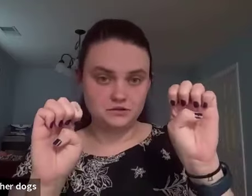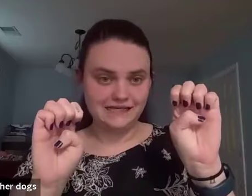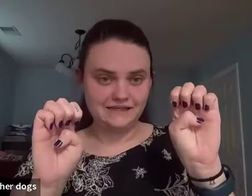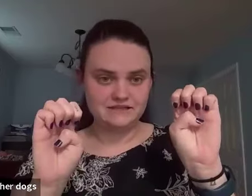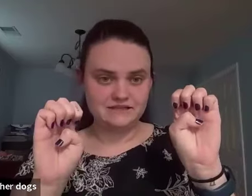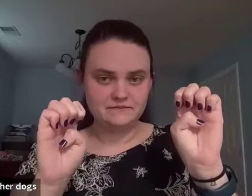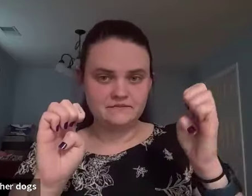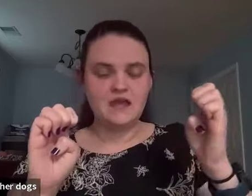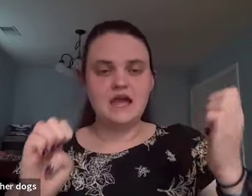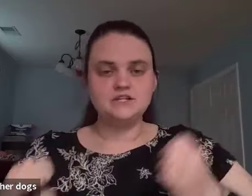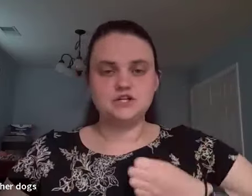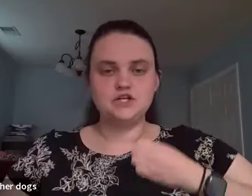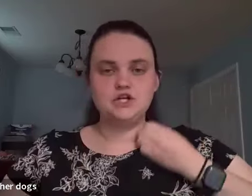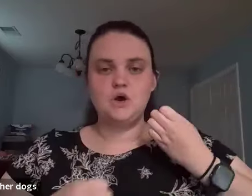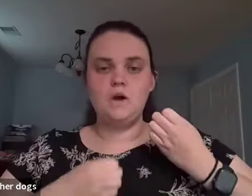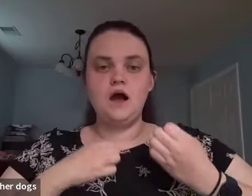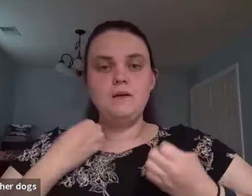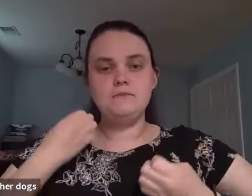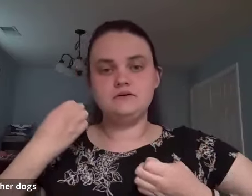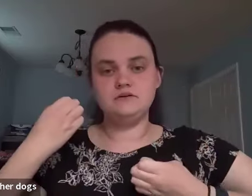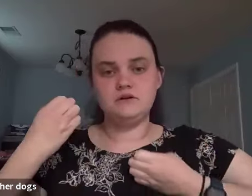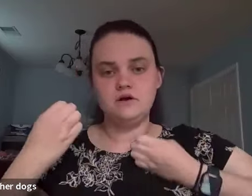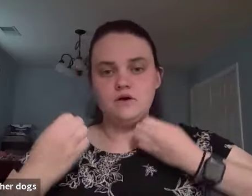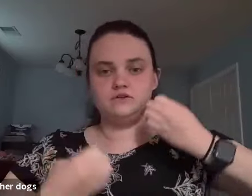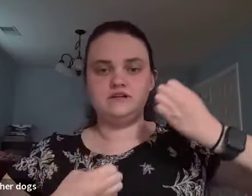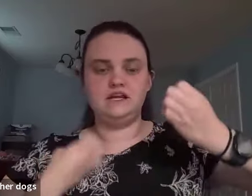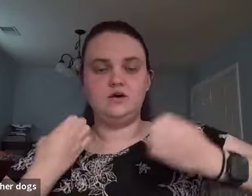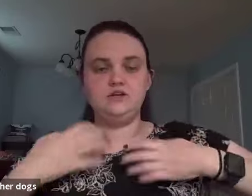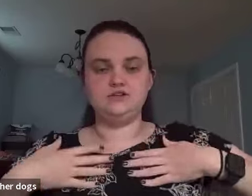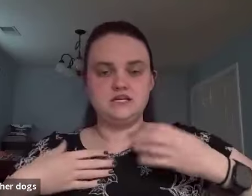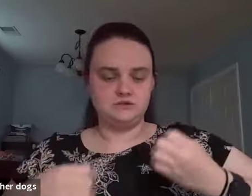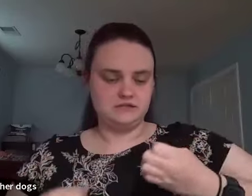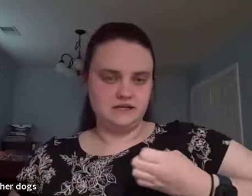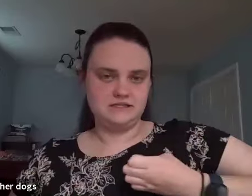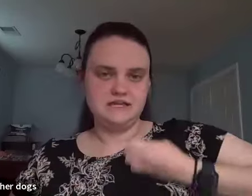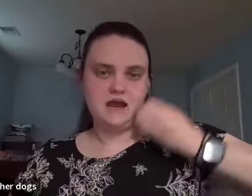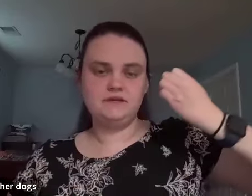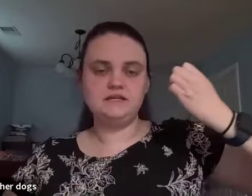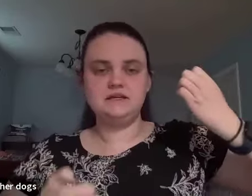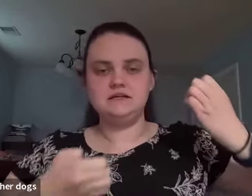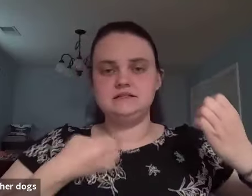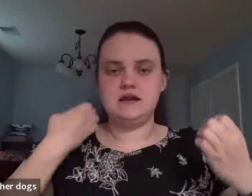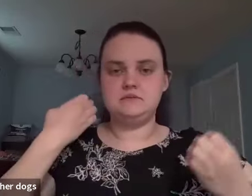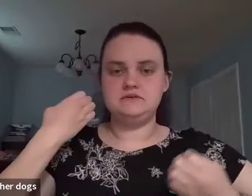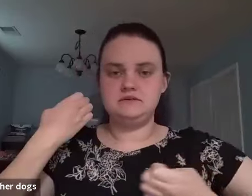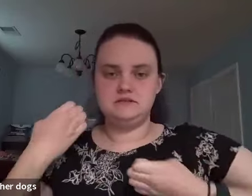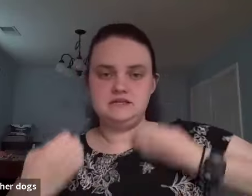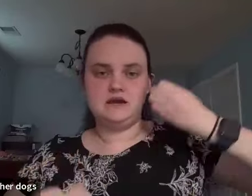two E's and you're going to go up alternating on your chest. So it's like I tap it, tap,